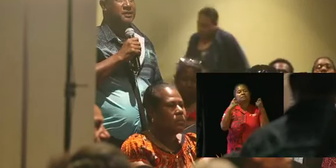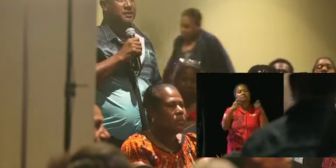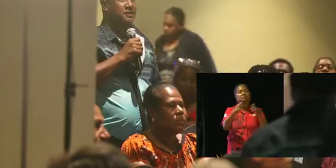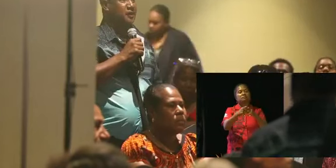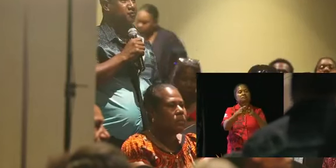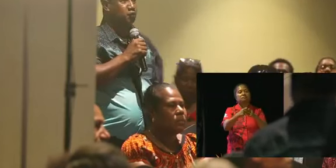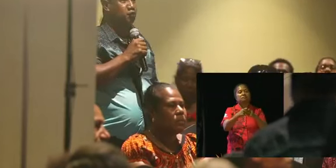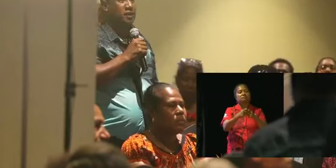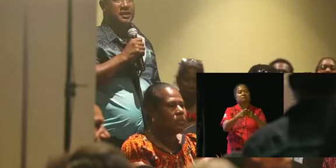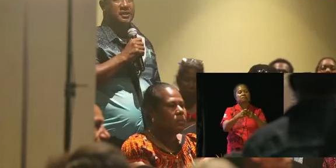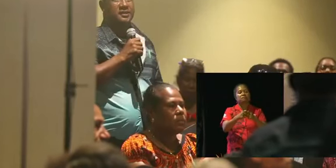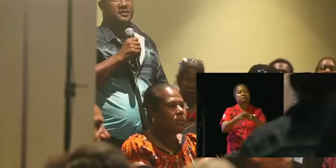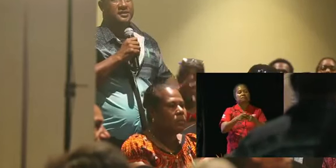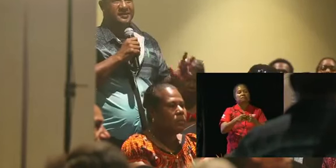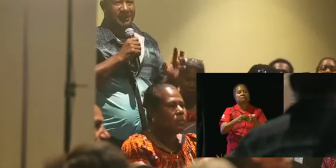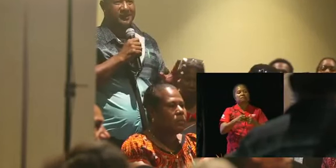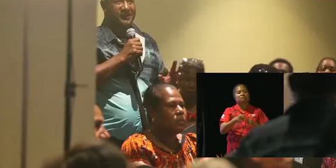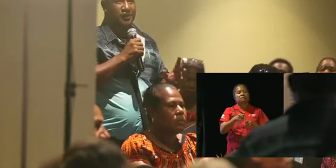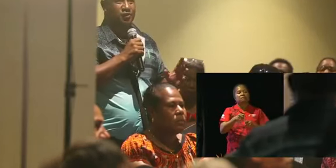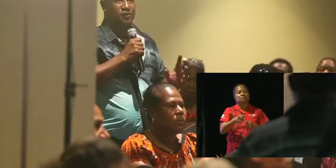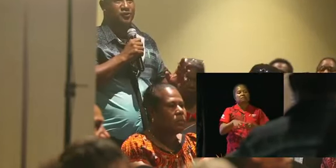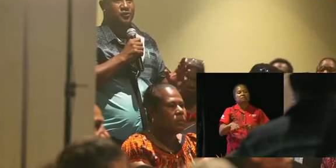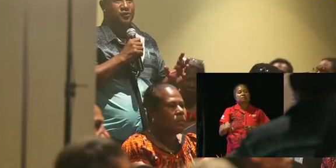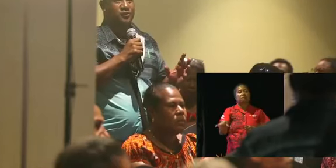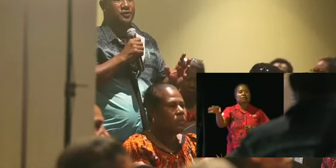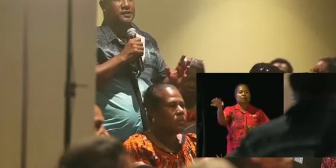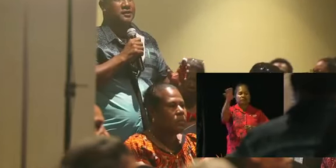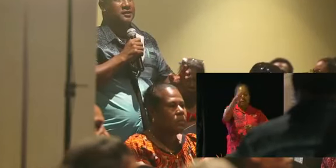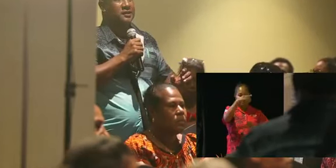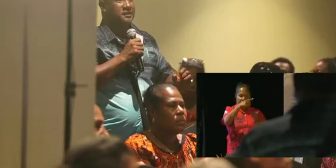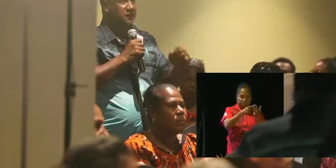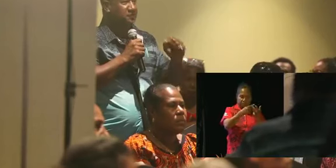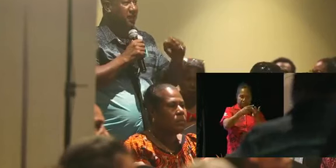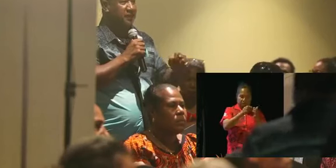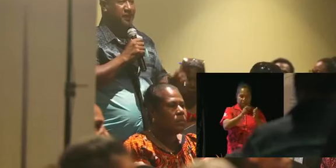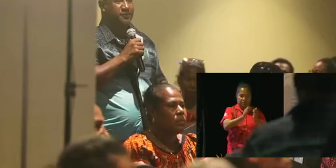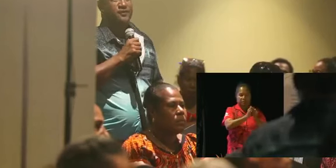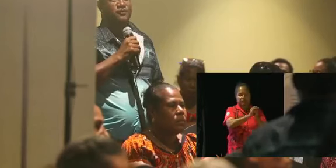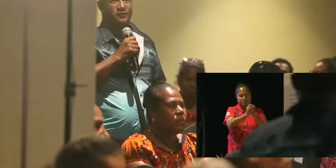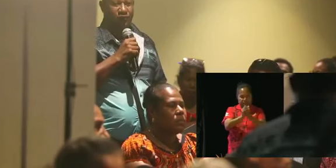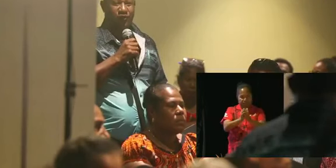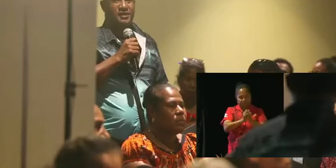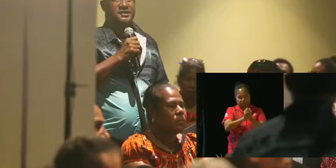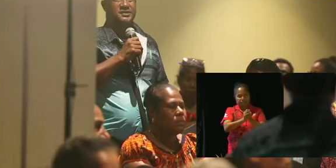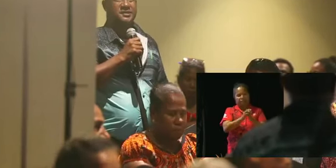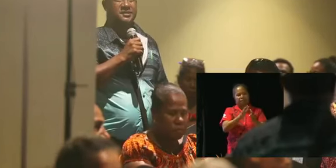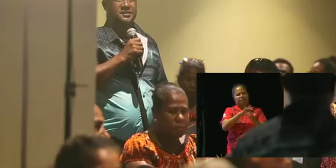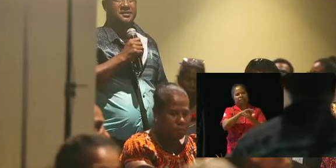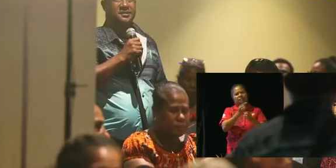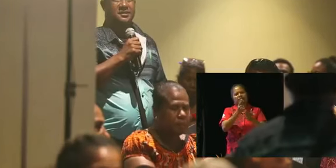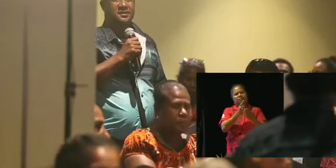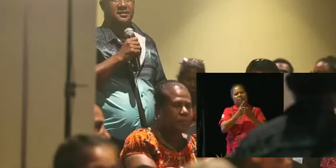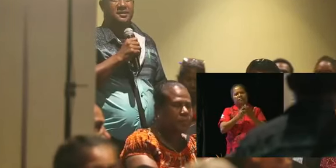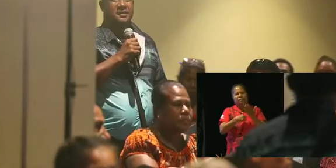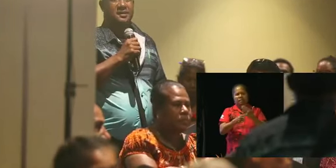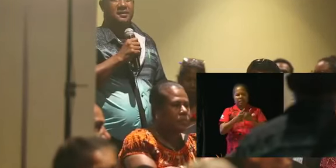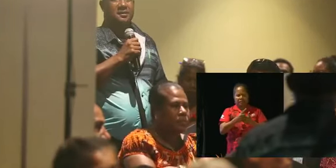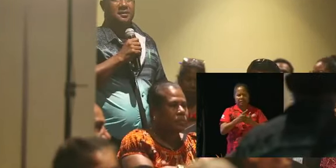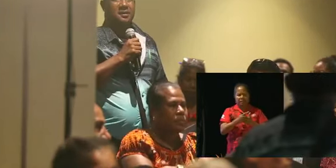team that put together the other stakeholders also that made it happen for these 4 days.